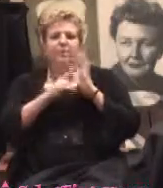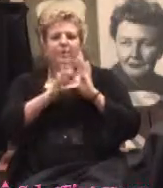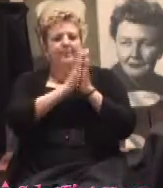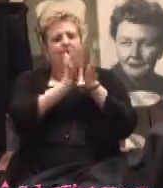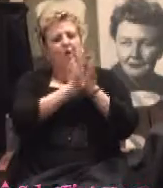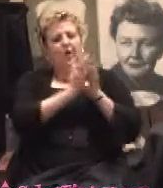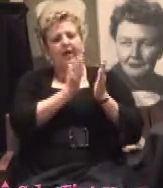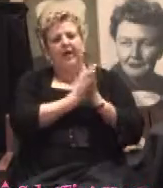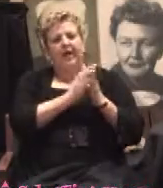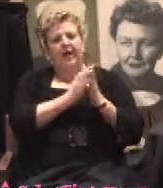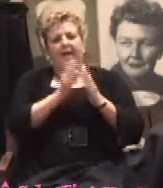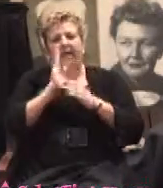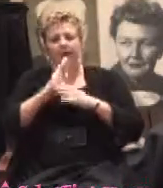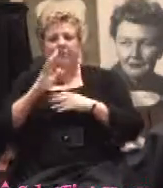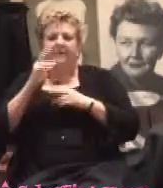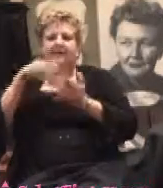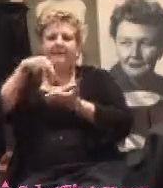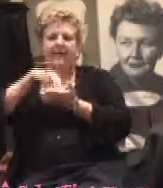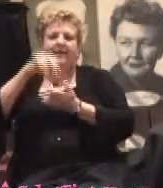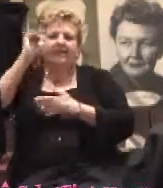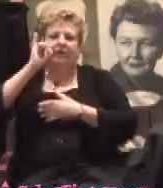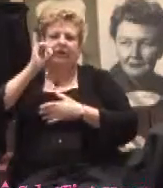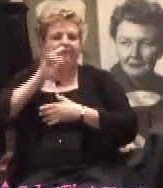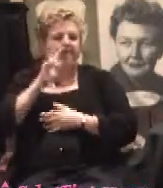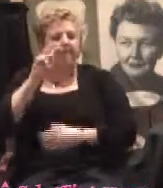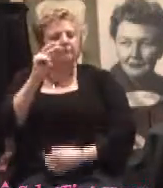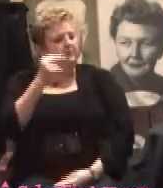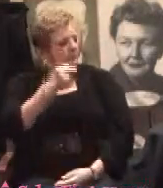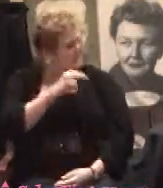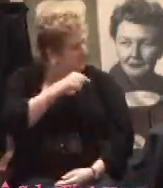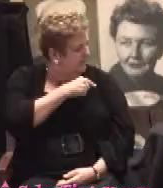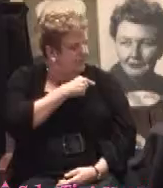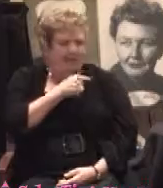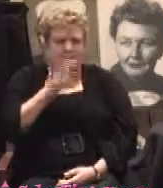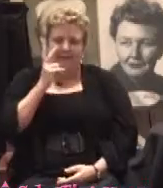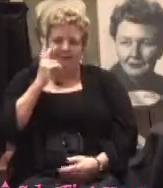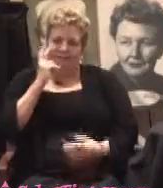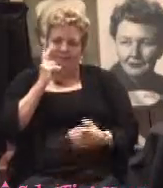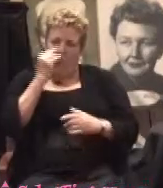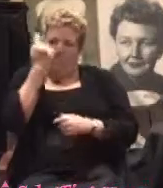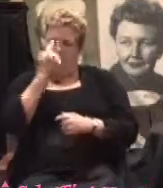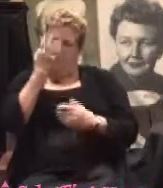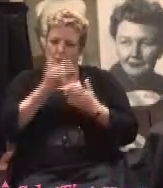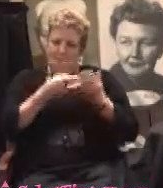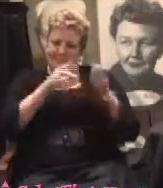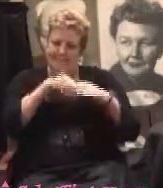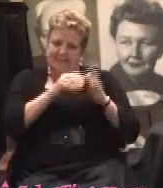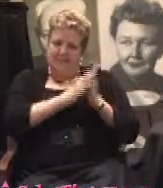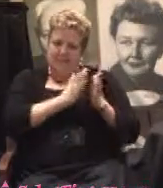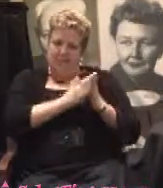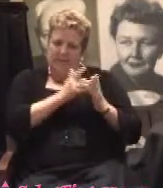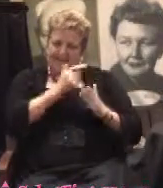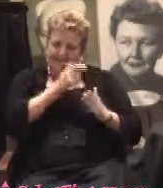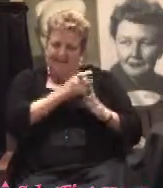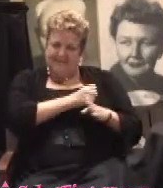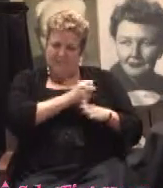I wonder what's in that book. There's nothing we try to help that guy. And we tried everything. So he got sober and I went off to college.